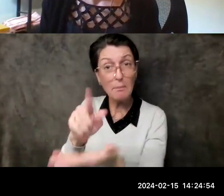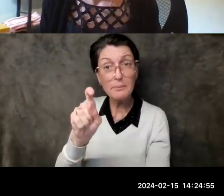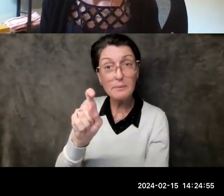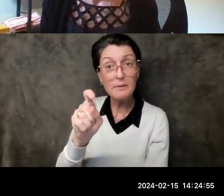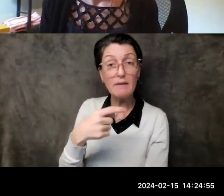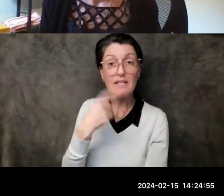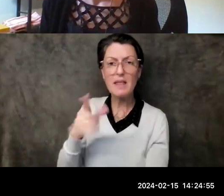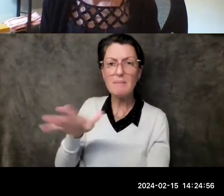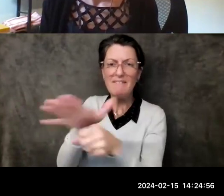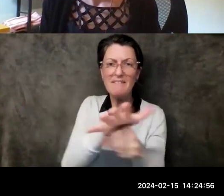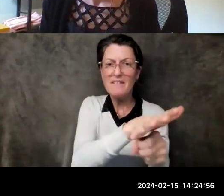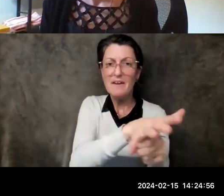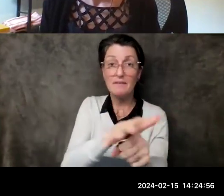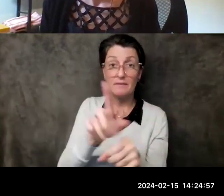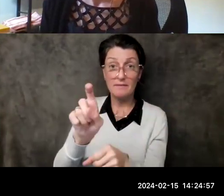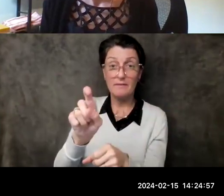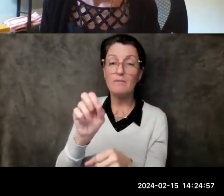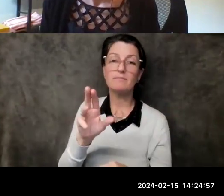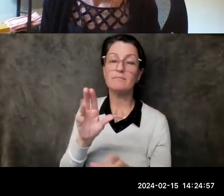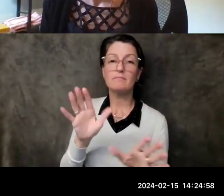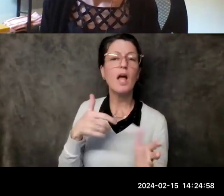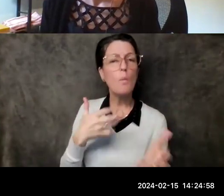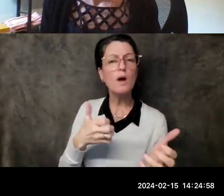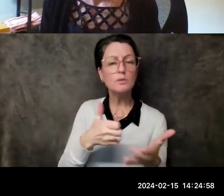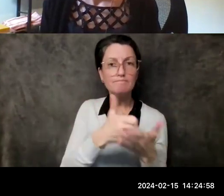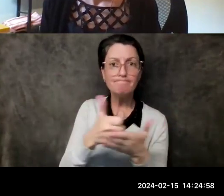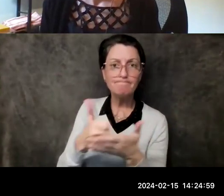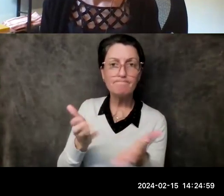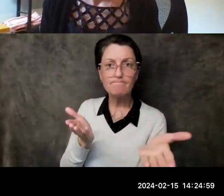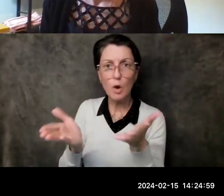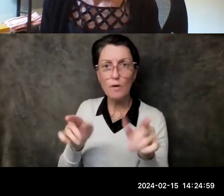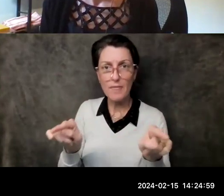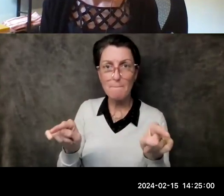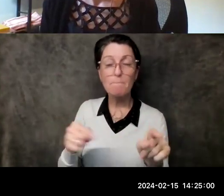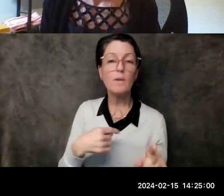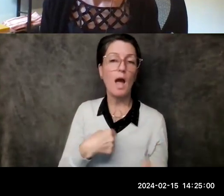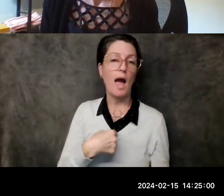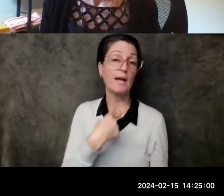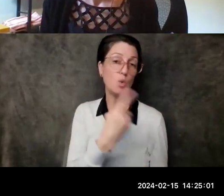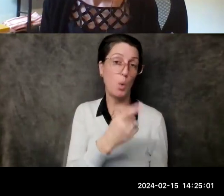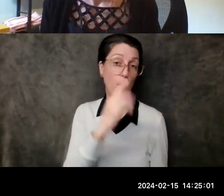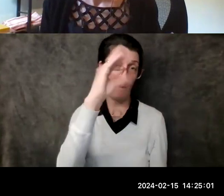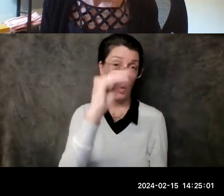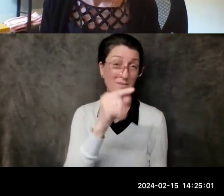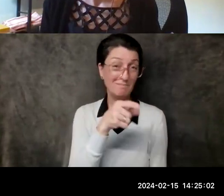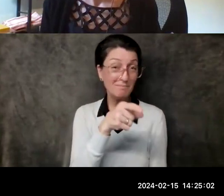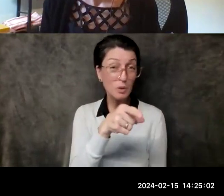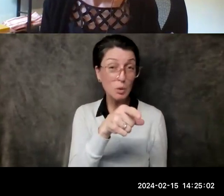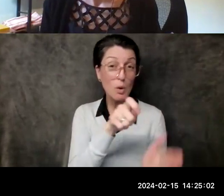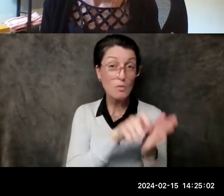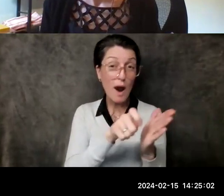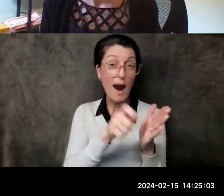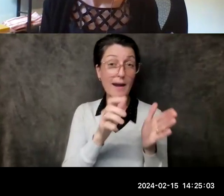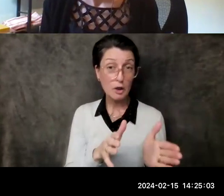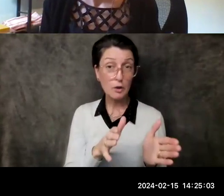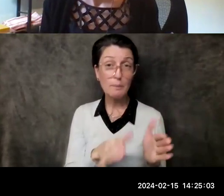student or anybody, right? So I wound up telling him that as a writer, you have to do research. Getting back to